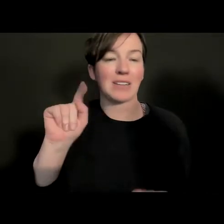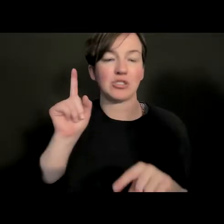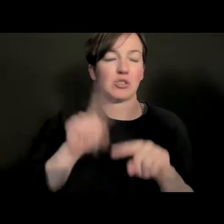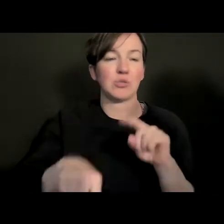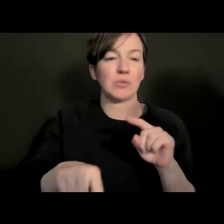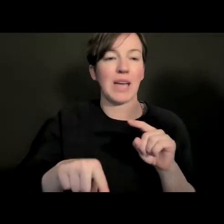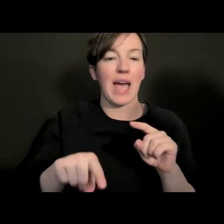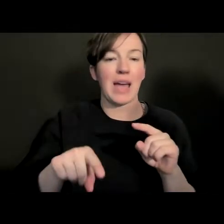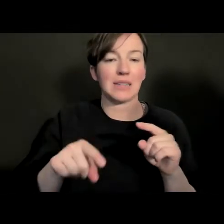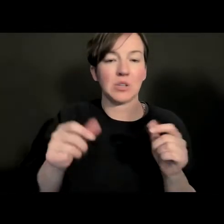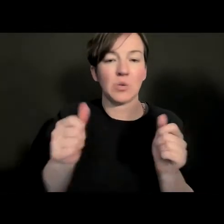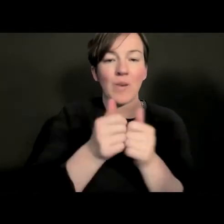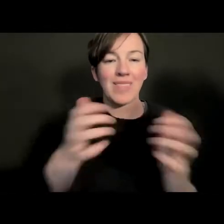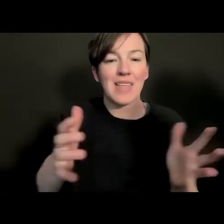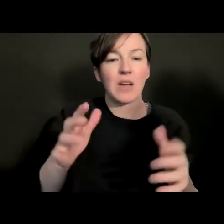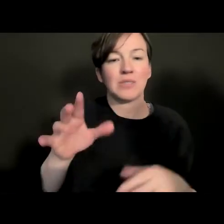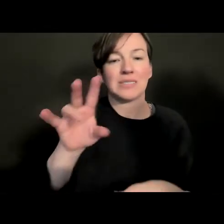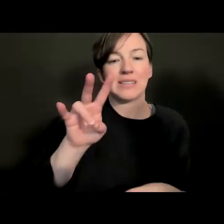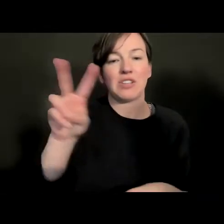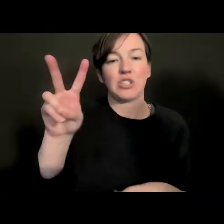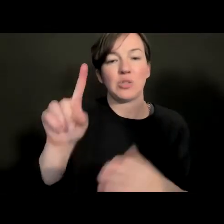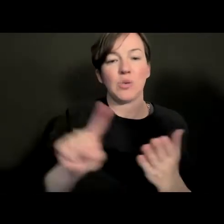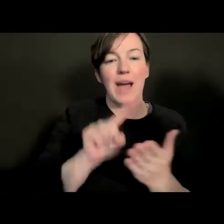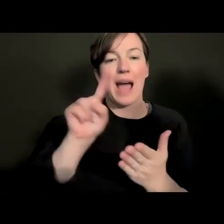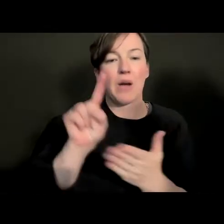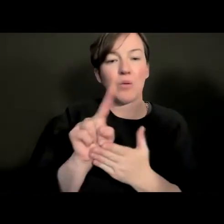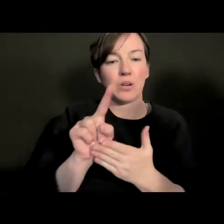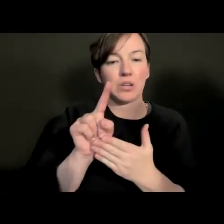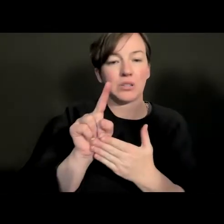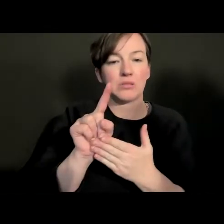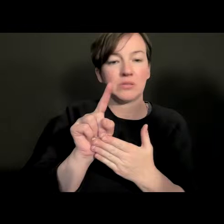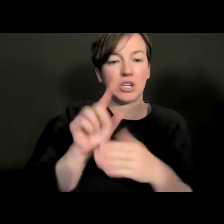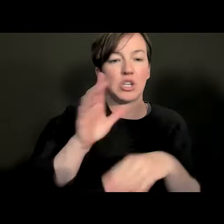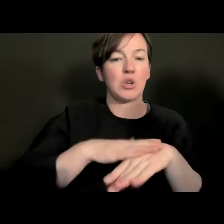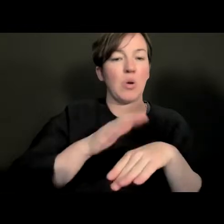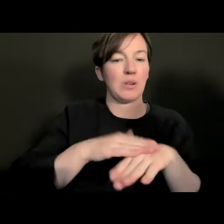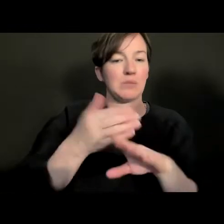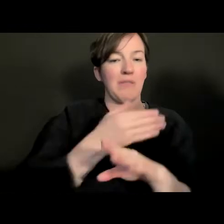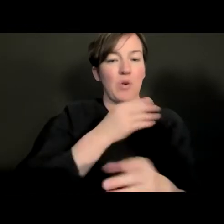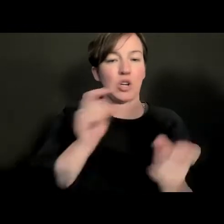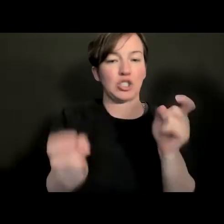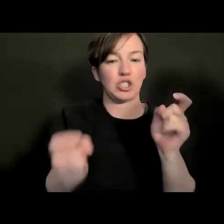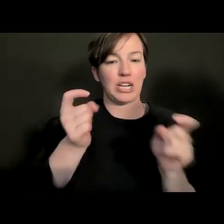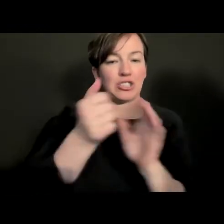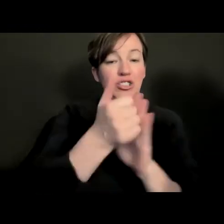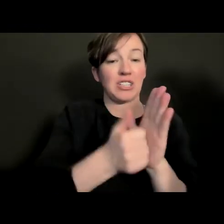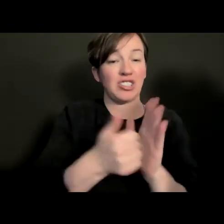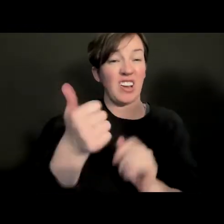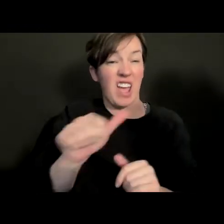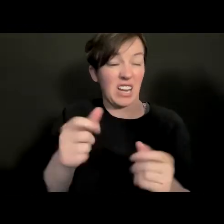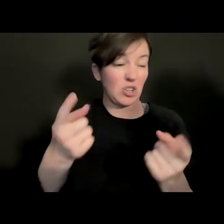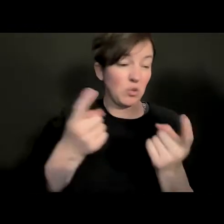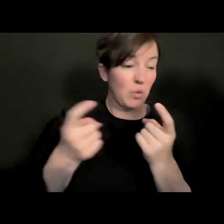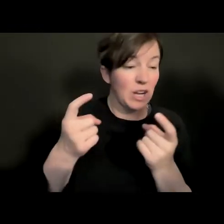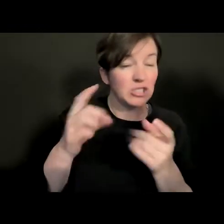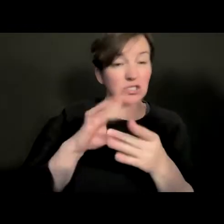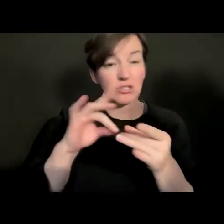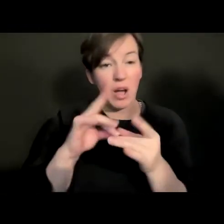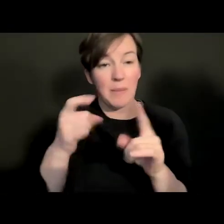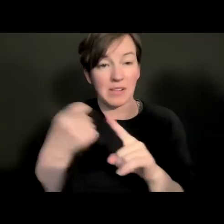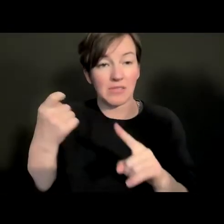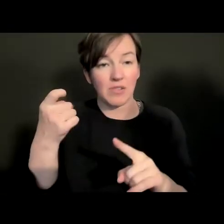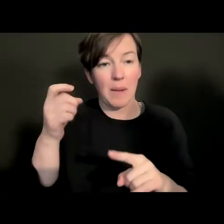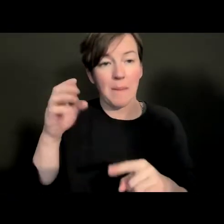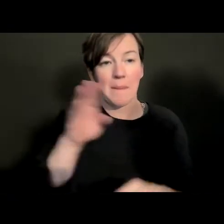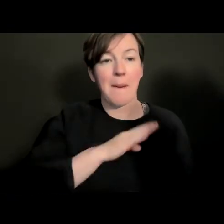a 72-hour public notice. Are there any questions or comments from the Board of Trustees or